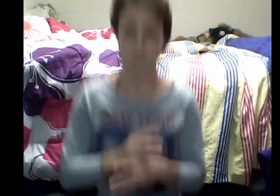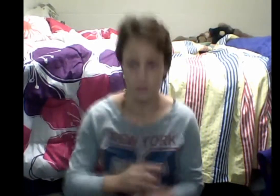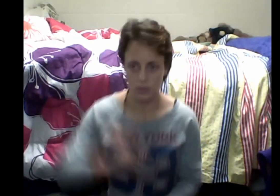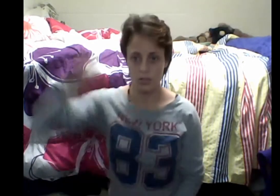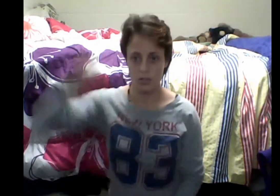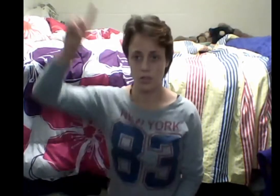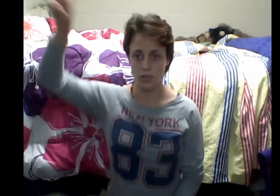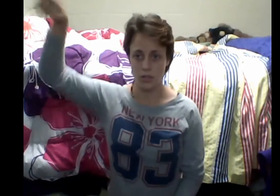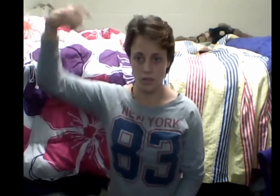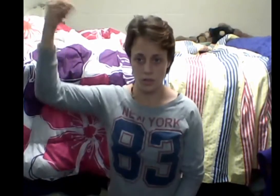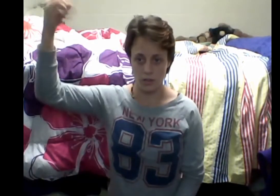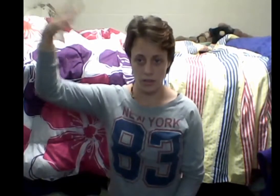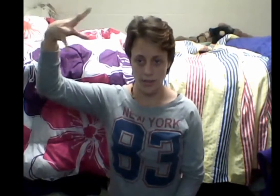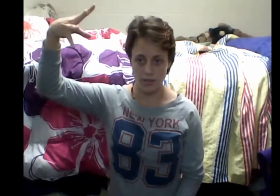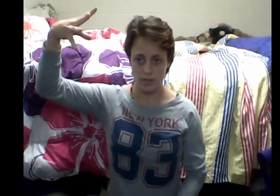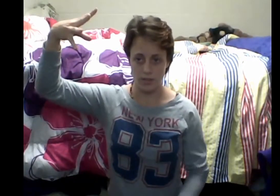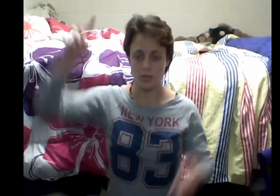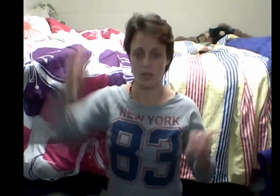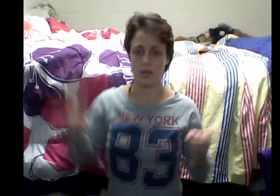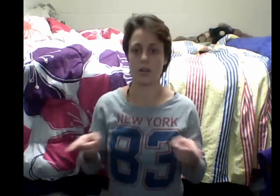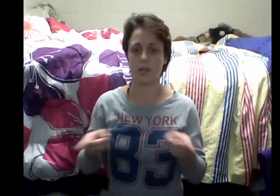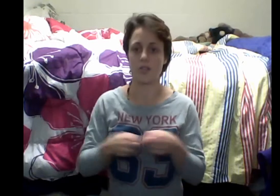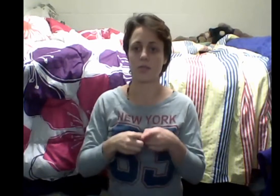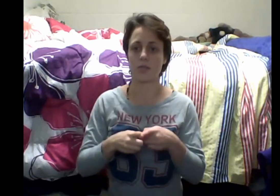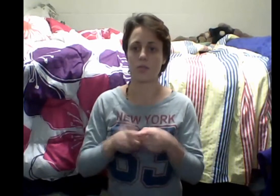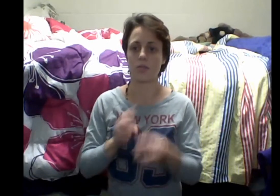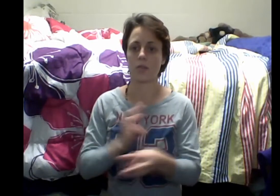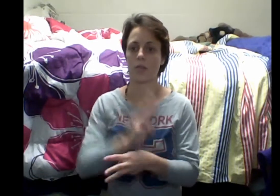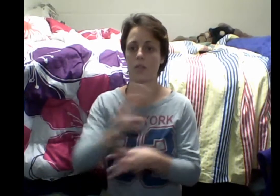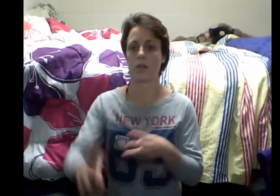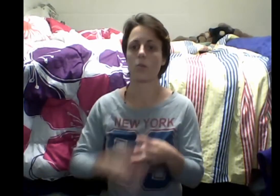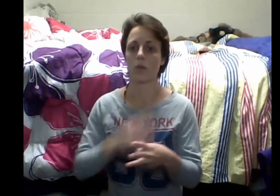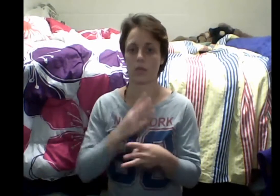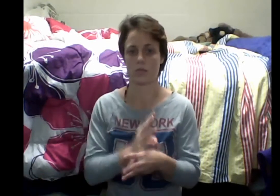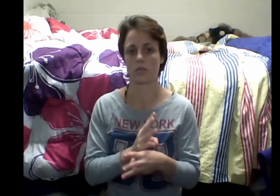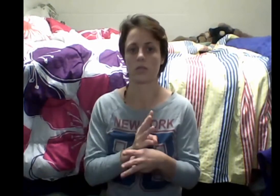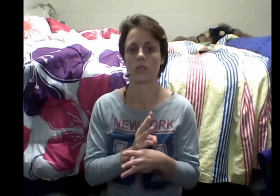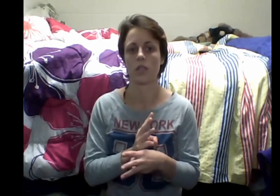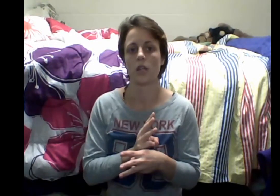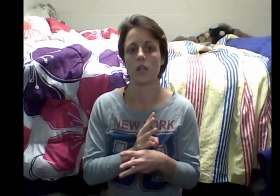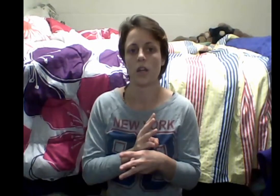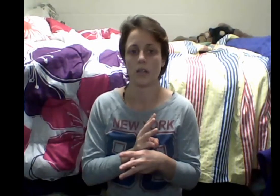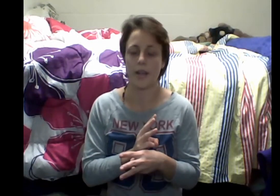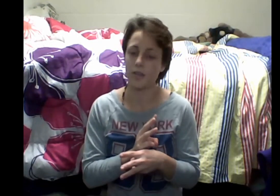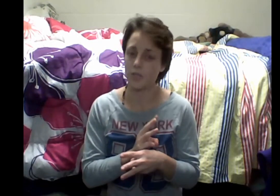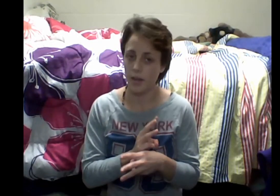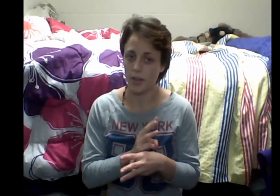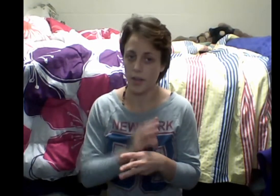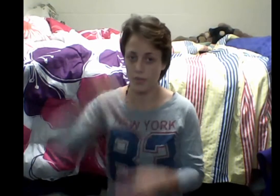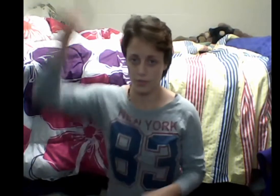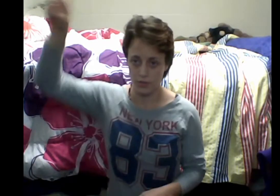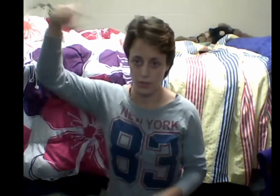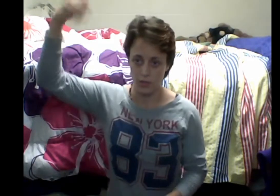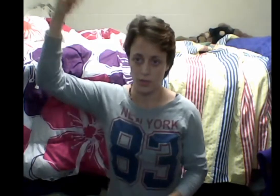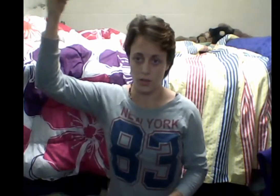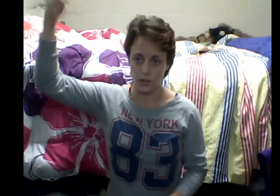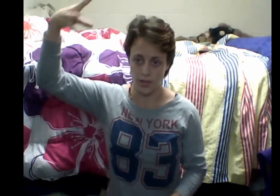world. Light unto the world. Light unto my life.